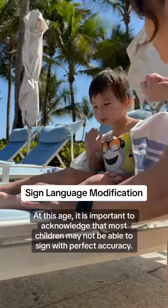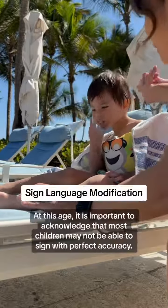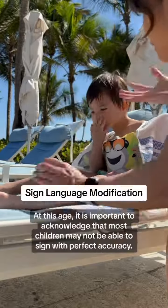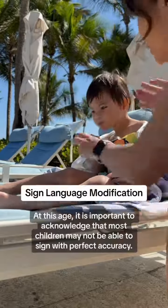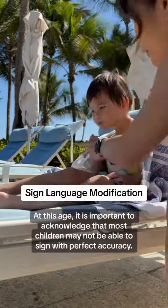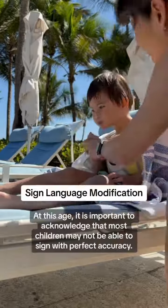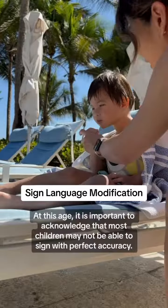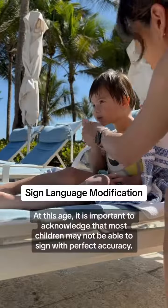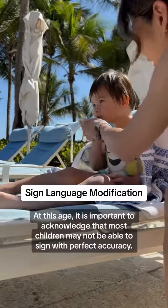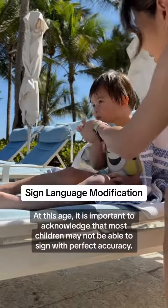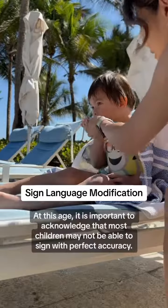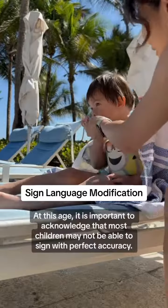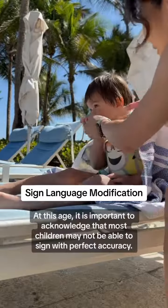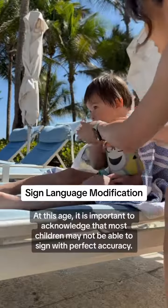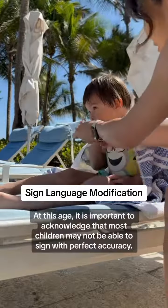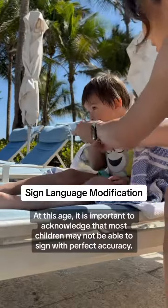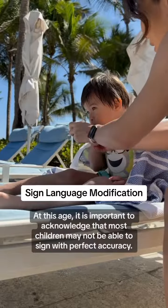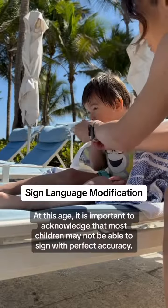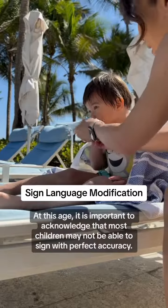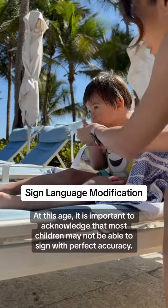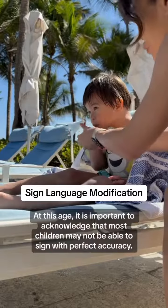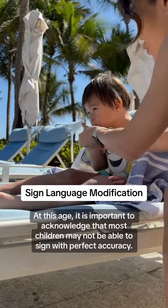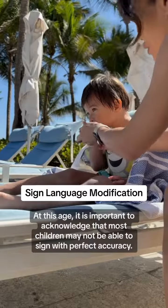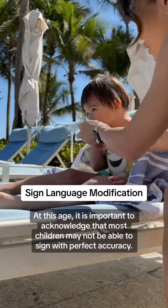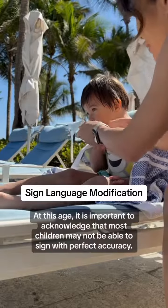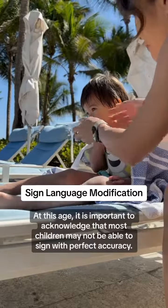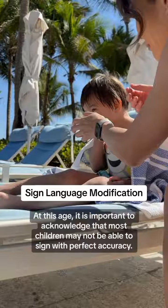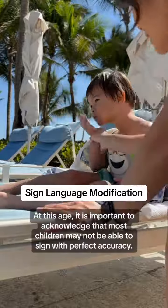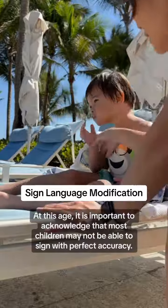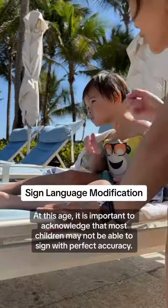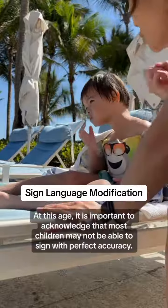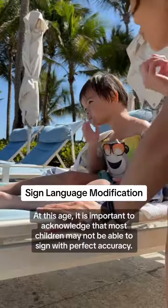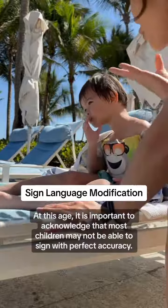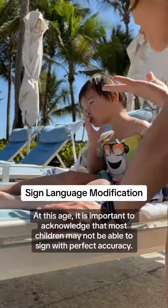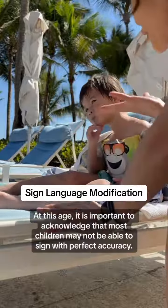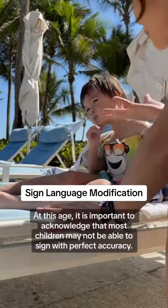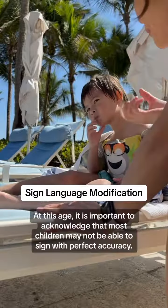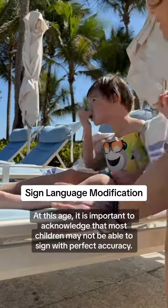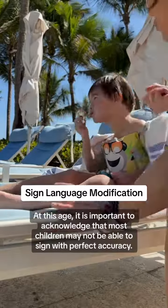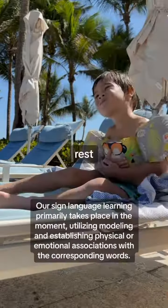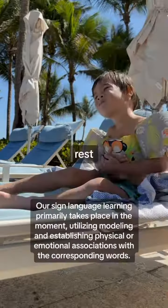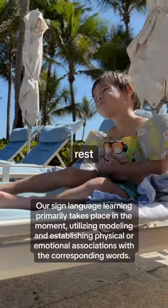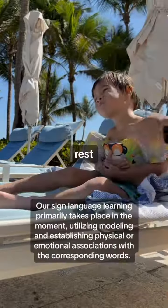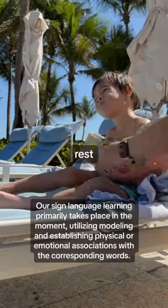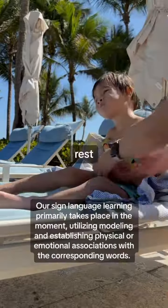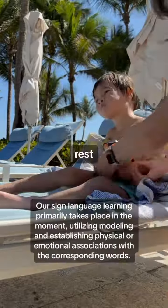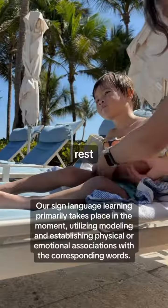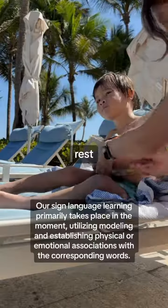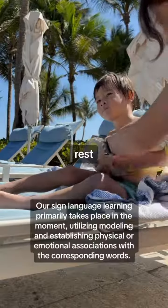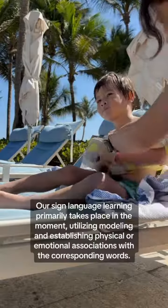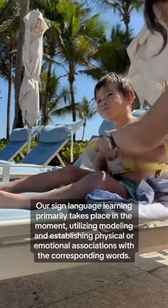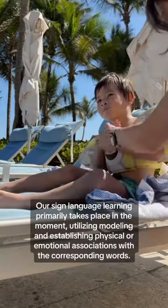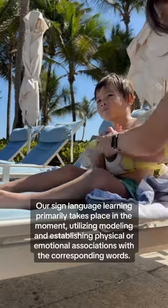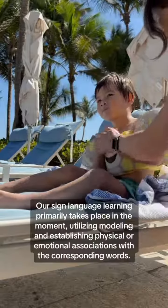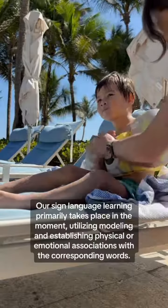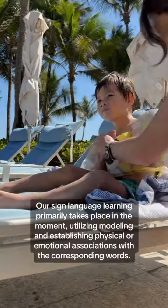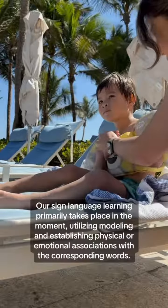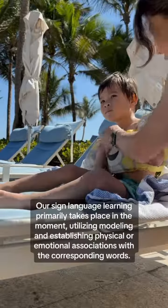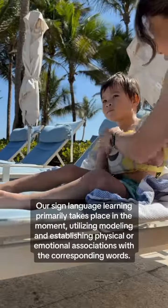Warm, not like that. Yeah, warm, warm. So you're gonna rest like this. You're put it here,